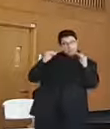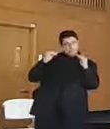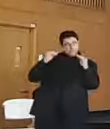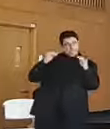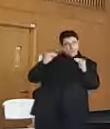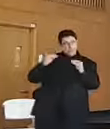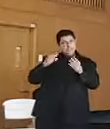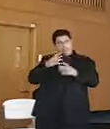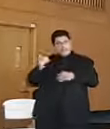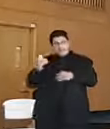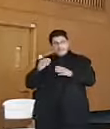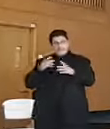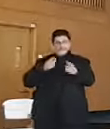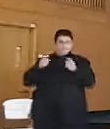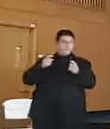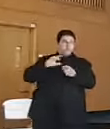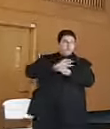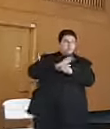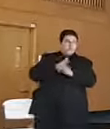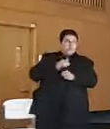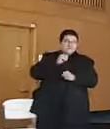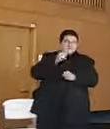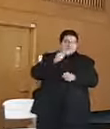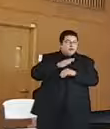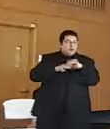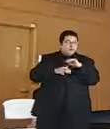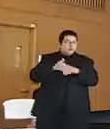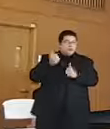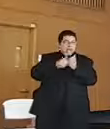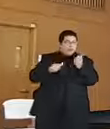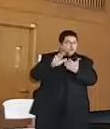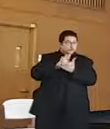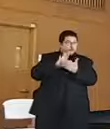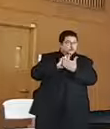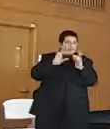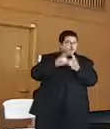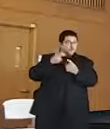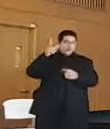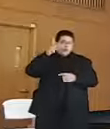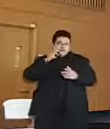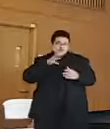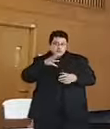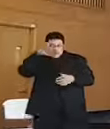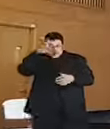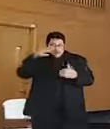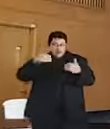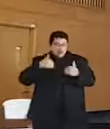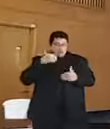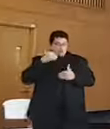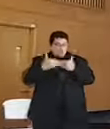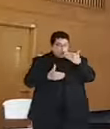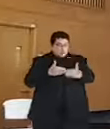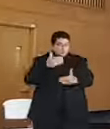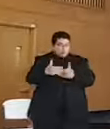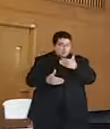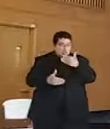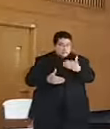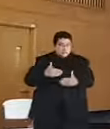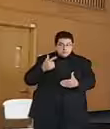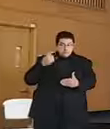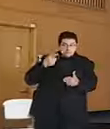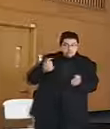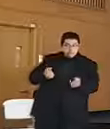during COVID. It's incumbent on every school system to listen to those parents, have a process that allows for some service for those